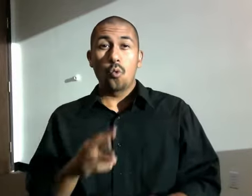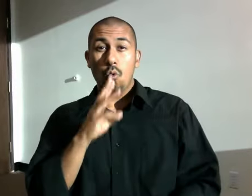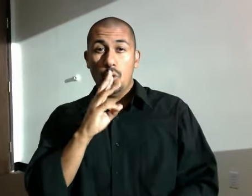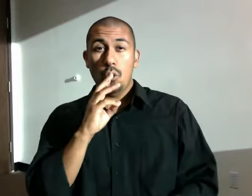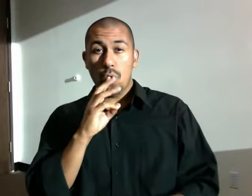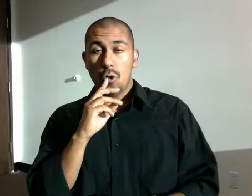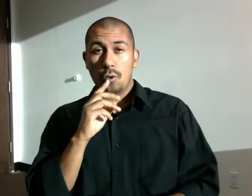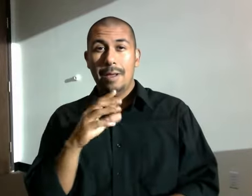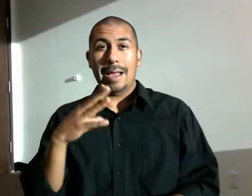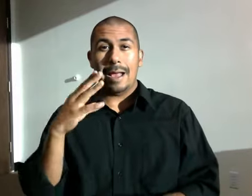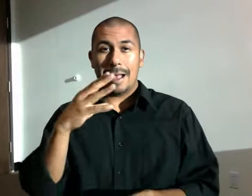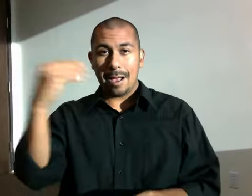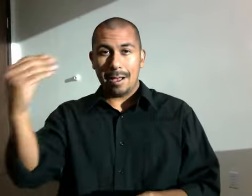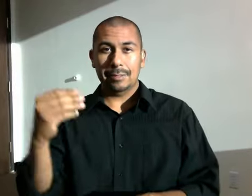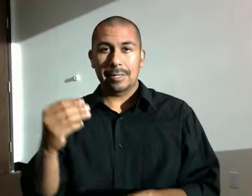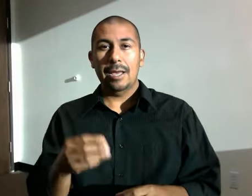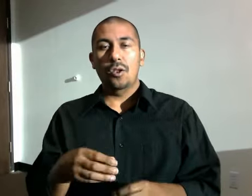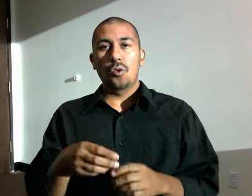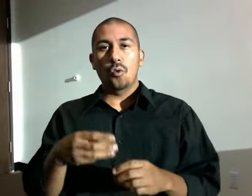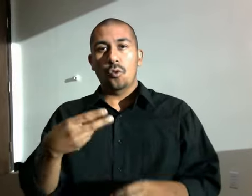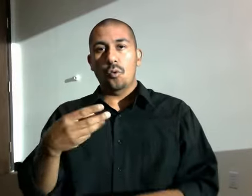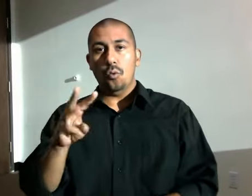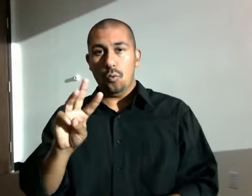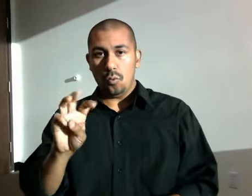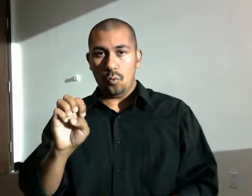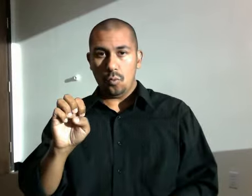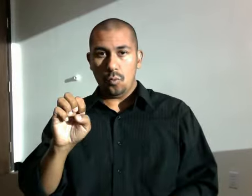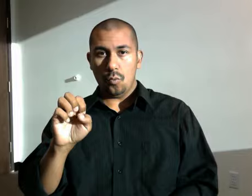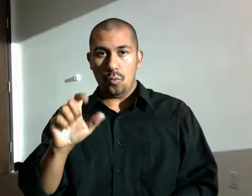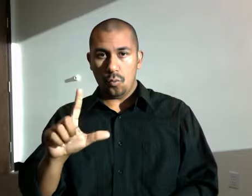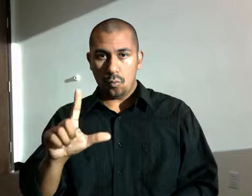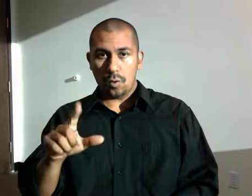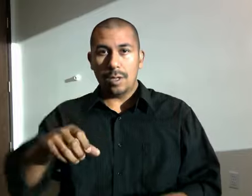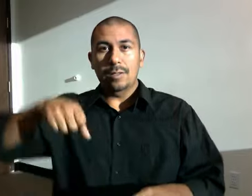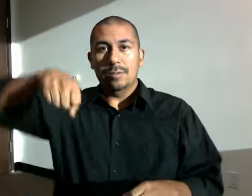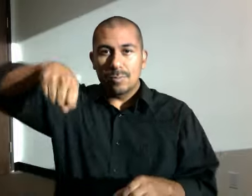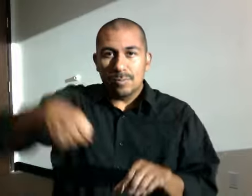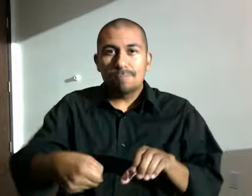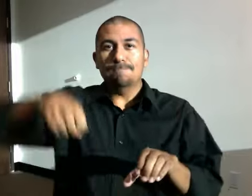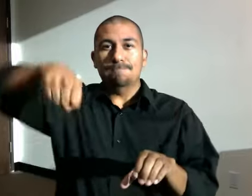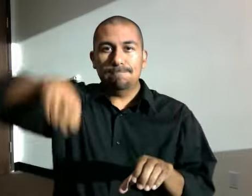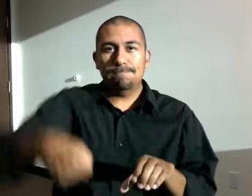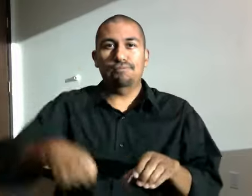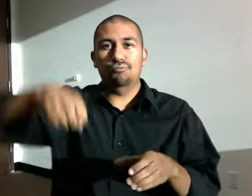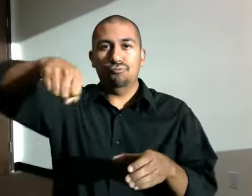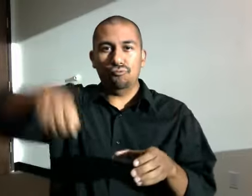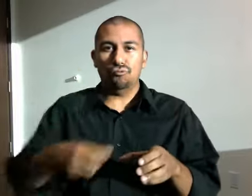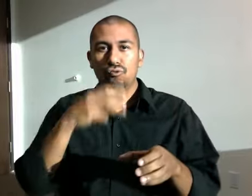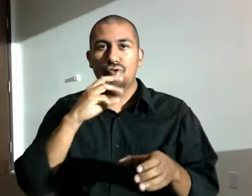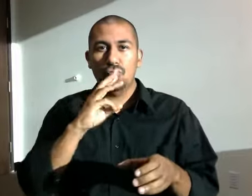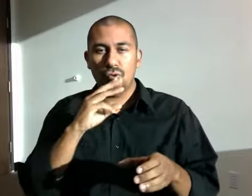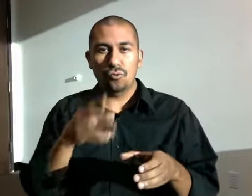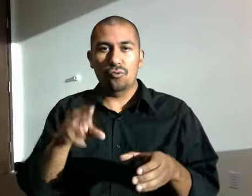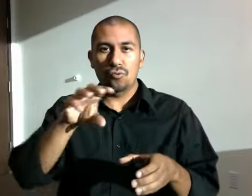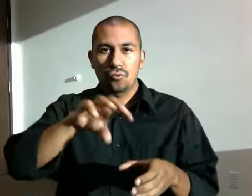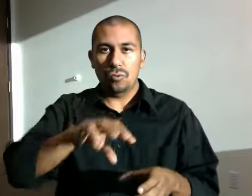At night time, we all had to use a paraffin lamp to light the room, and then a candle we